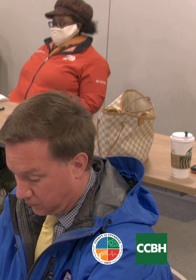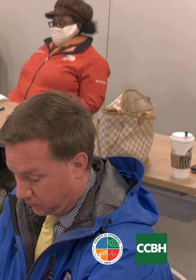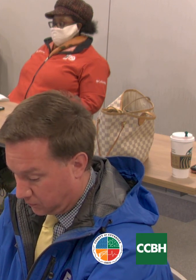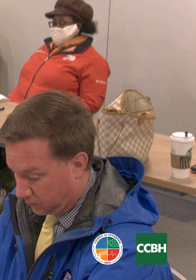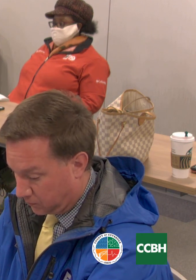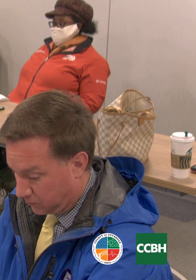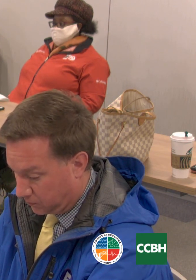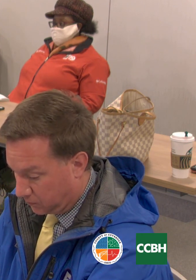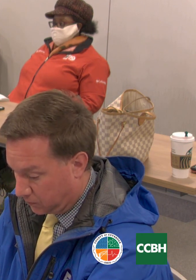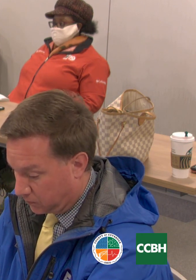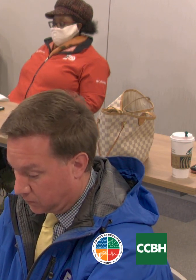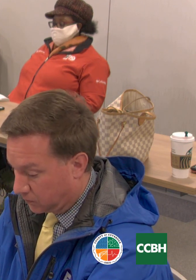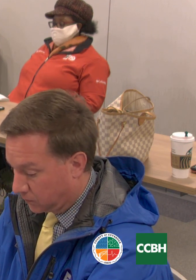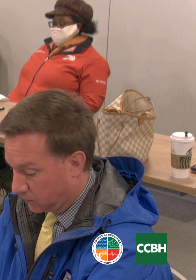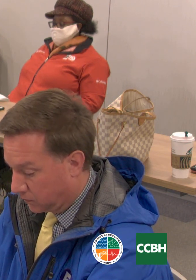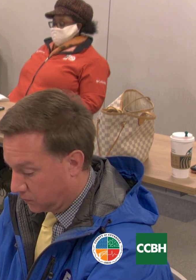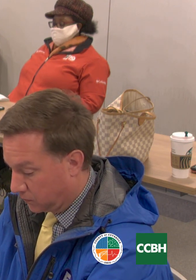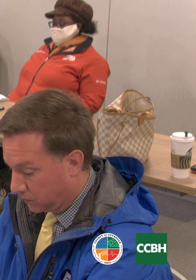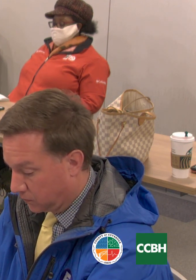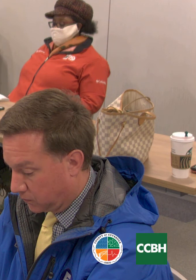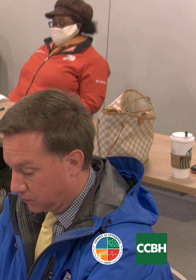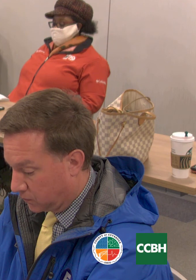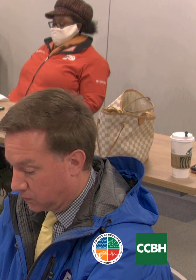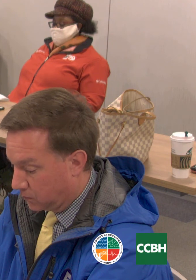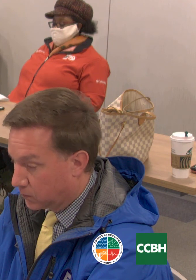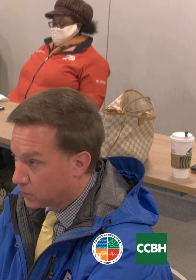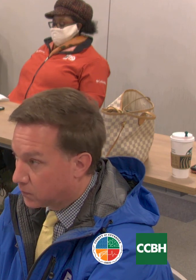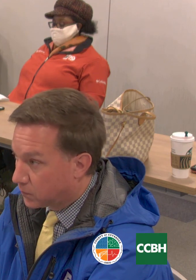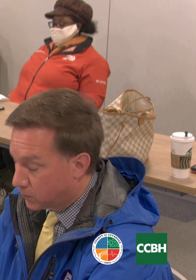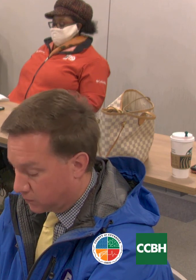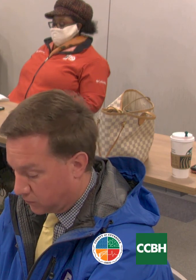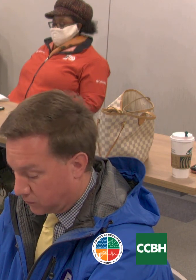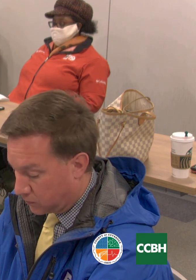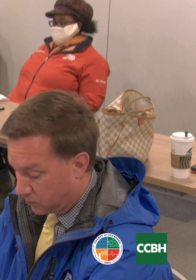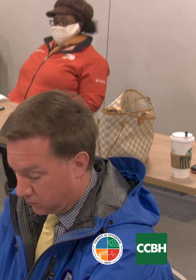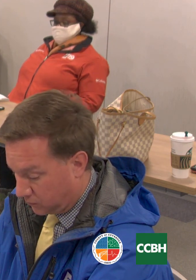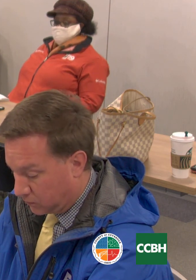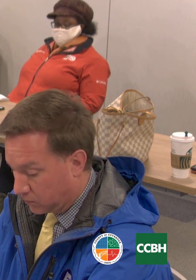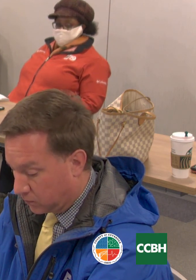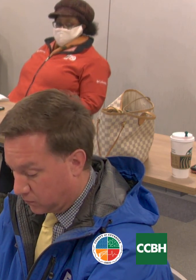refer back to the recent media reports about the numbers. I don't have them handy with me right now.